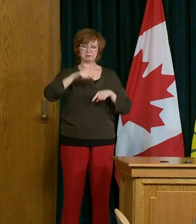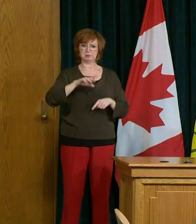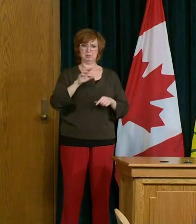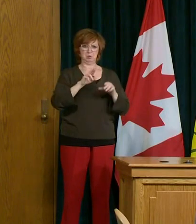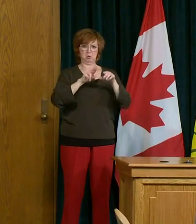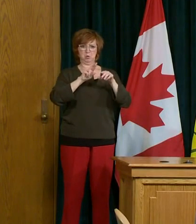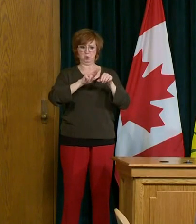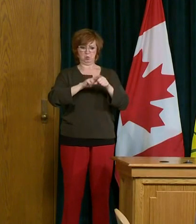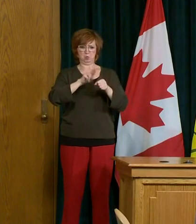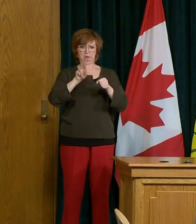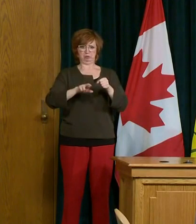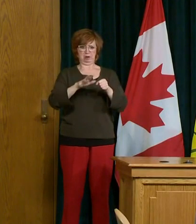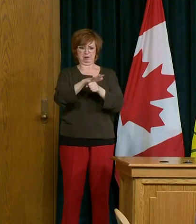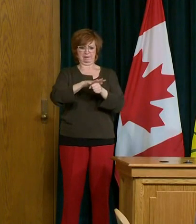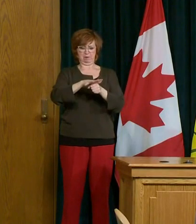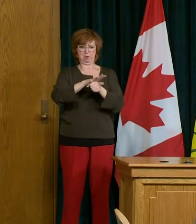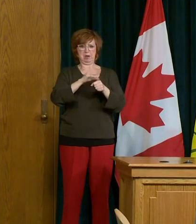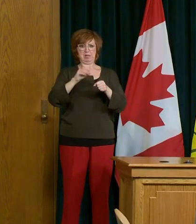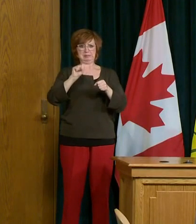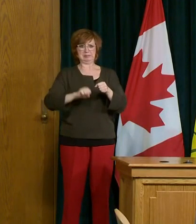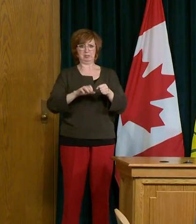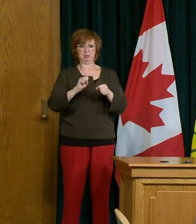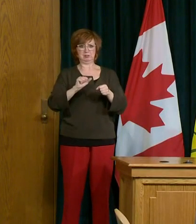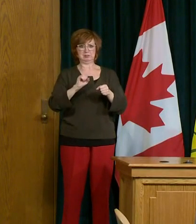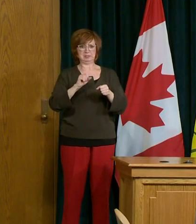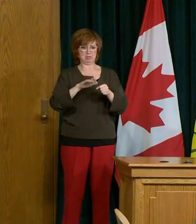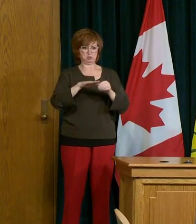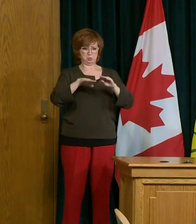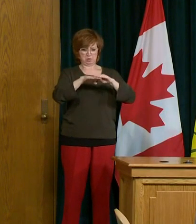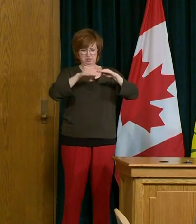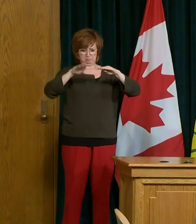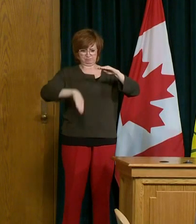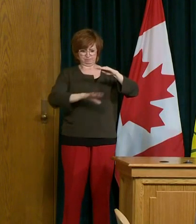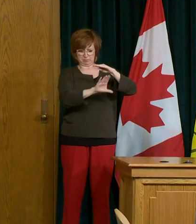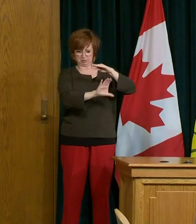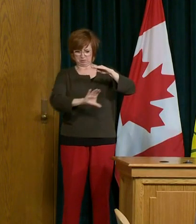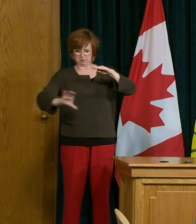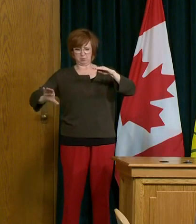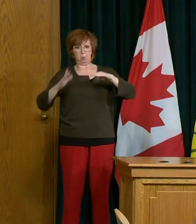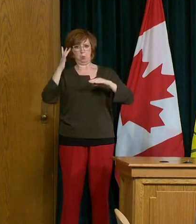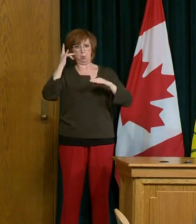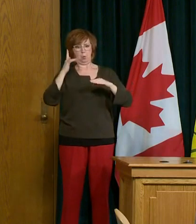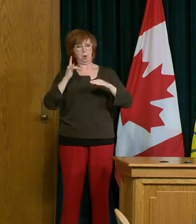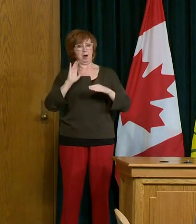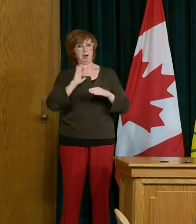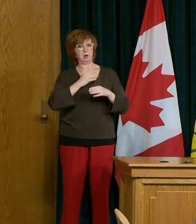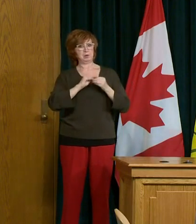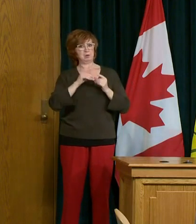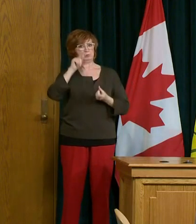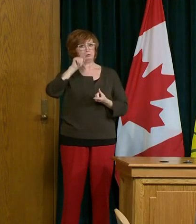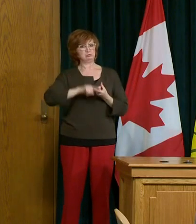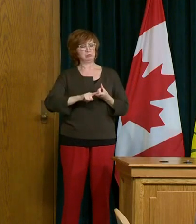So I think as long as we can maintain a relatively